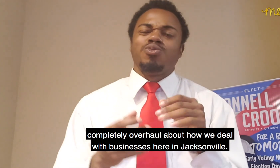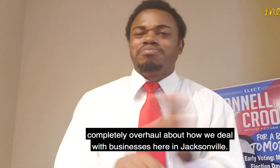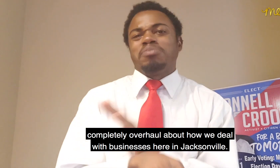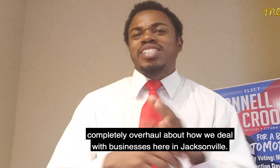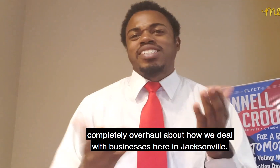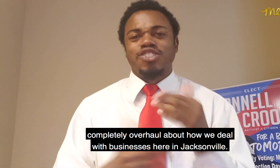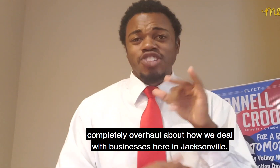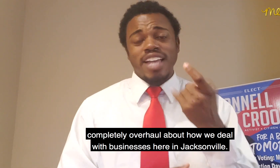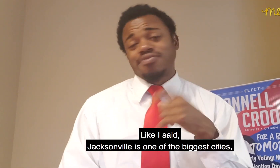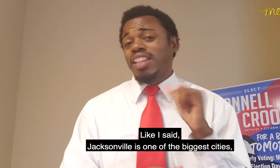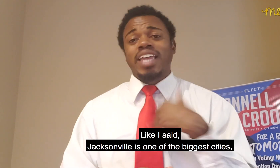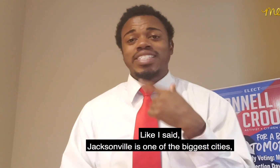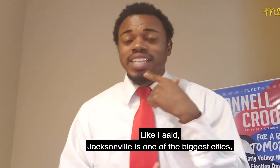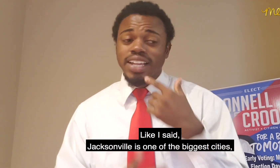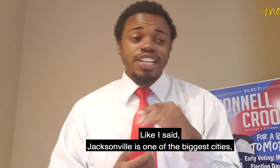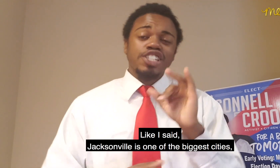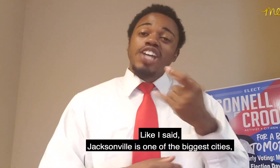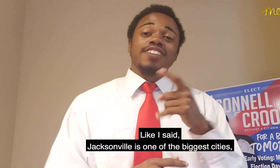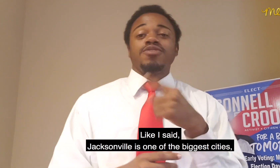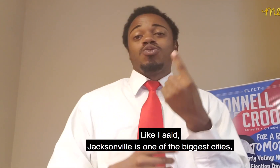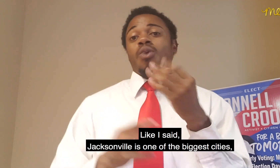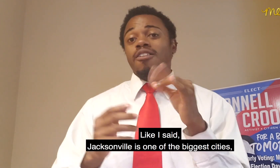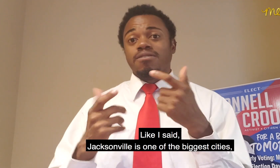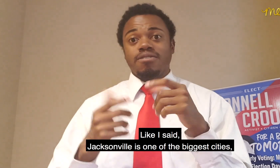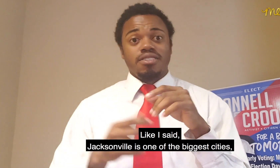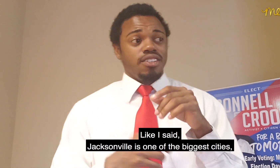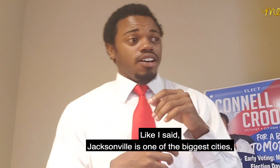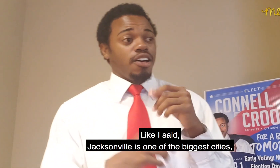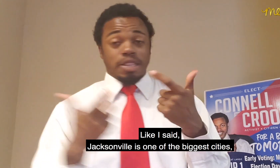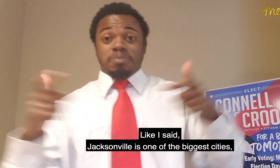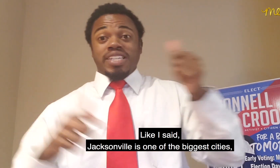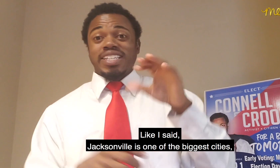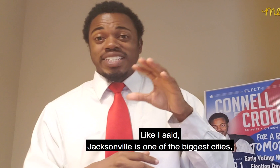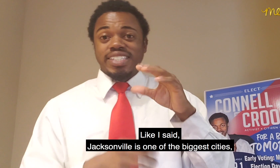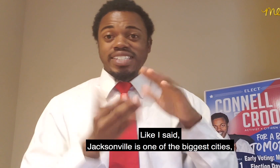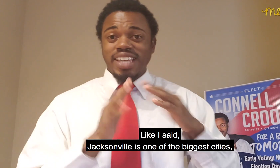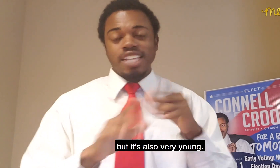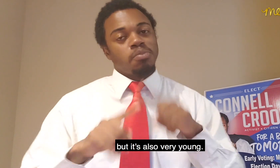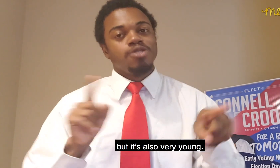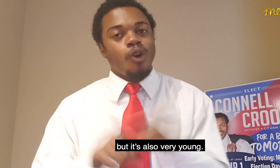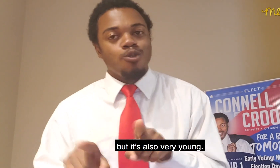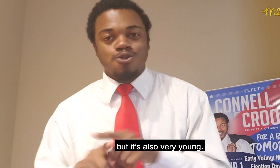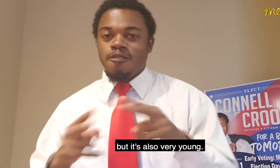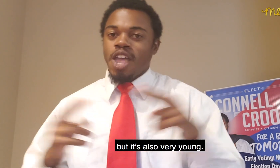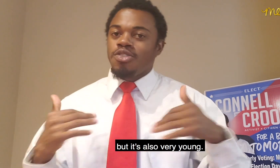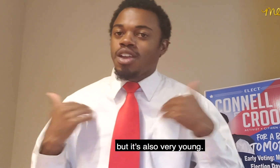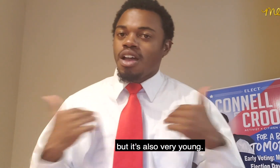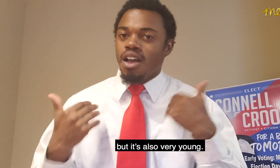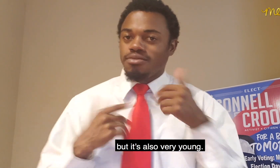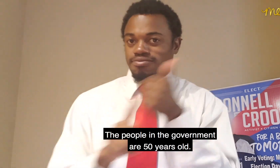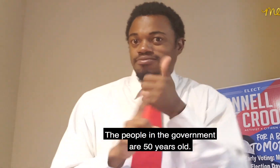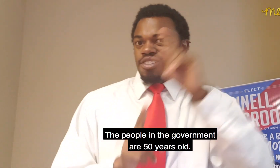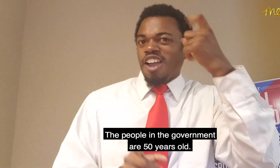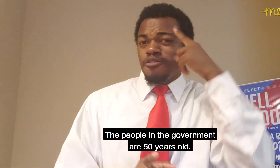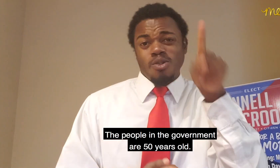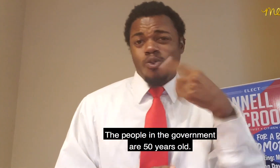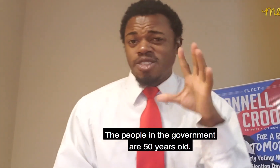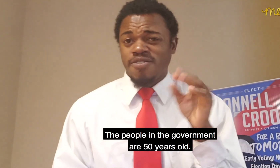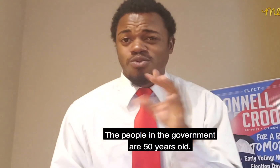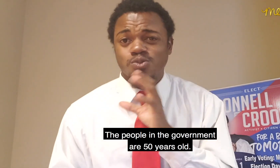here in Jacksonville. Like I said, Jacksonville is one of the biggest cities, but it's also very young. The